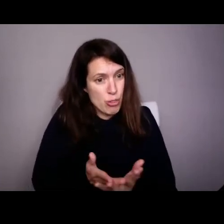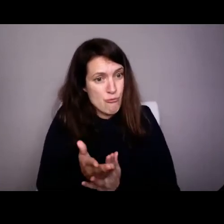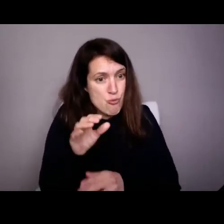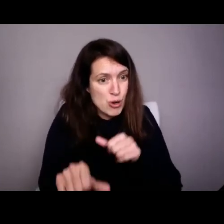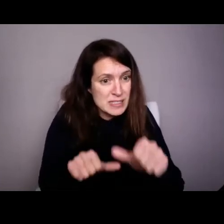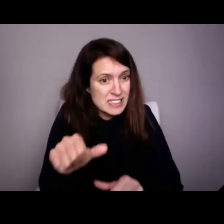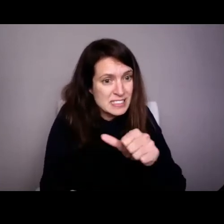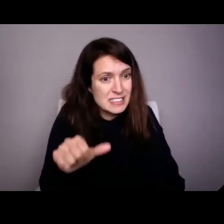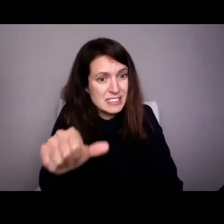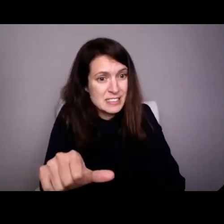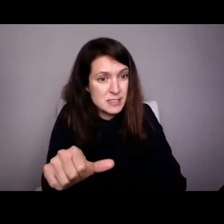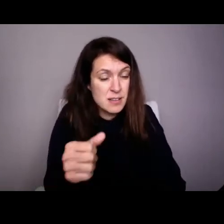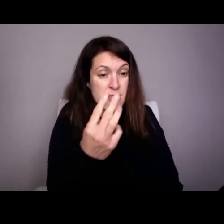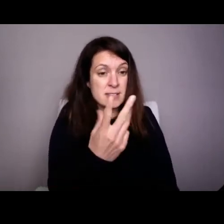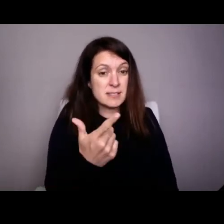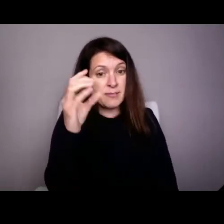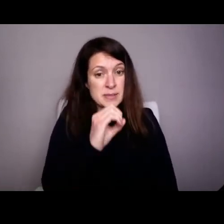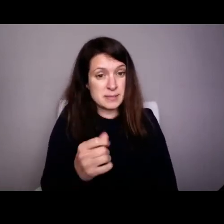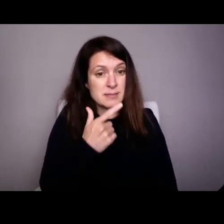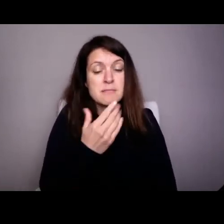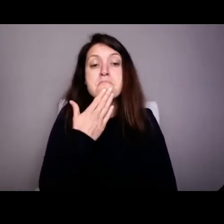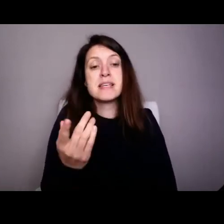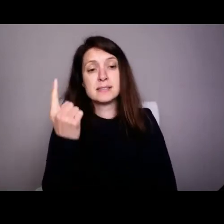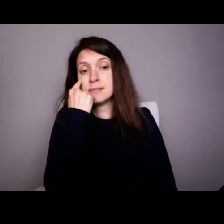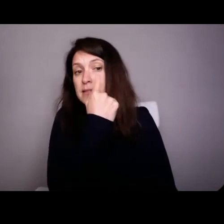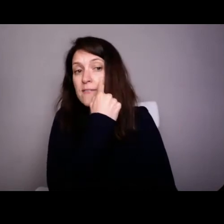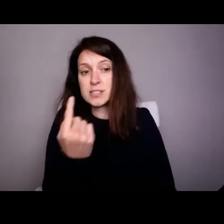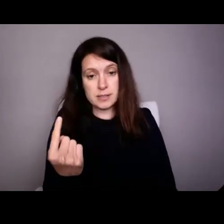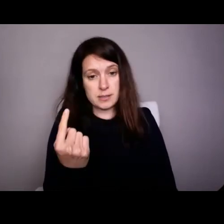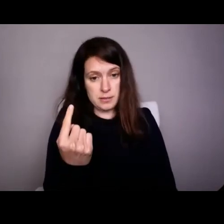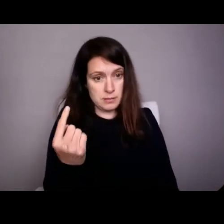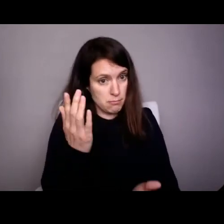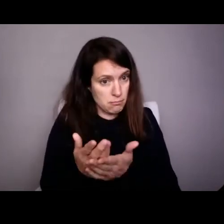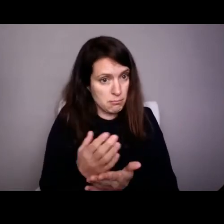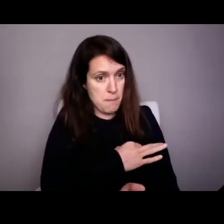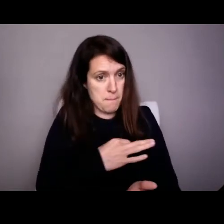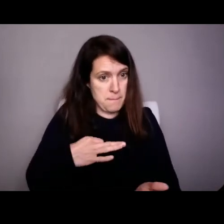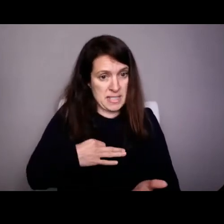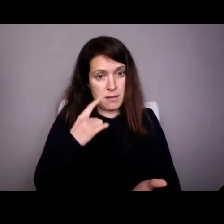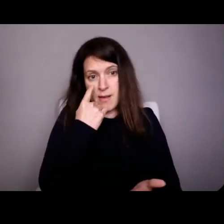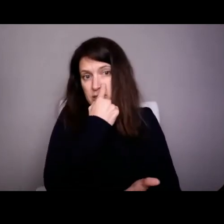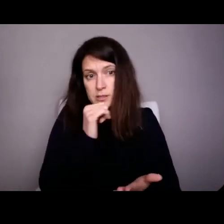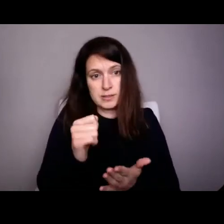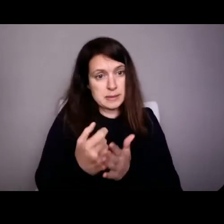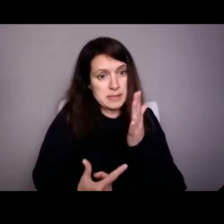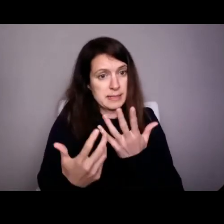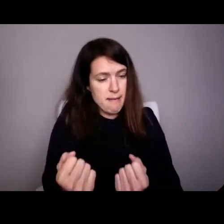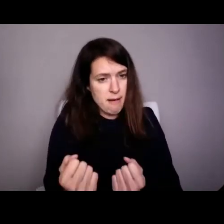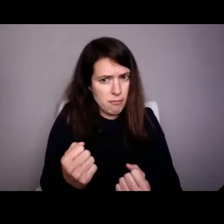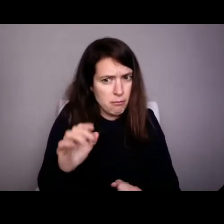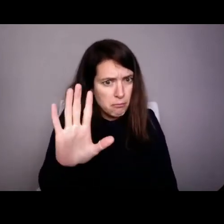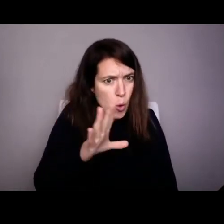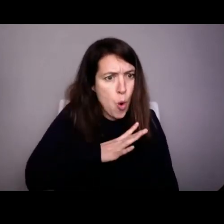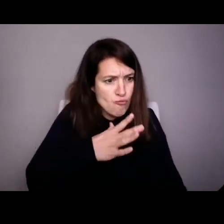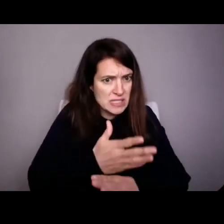to provide medical evidence for their disability-related needs, regardless of the fact that they had already provided